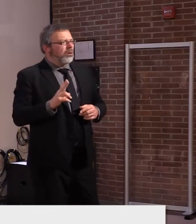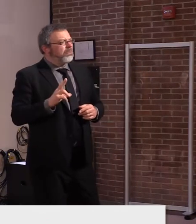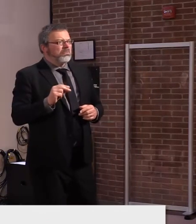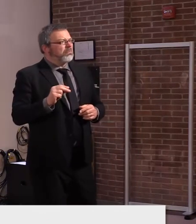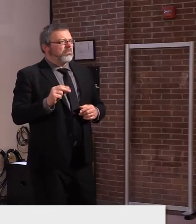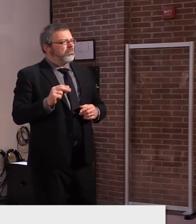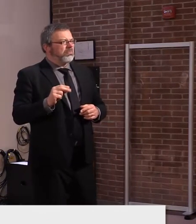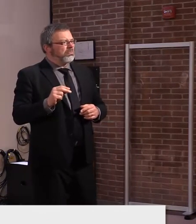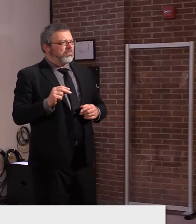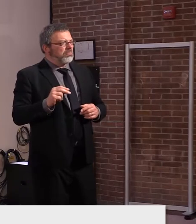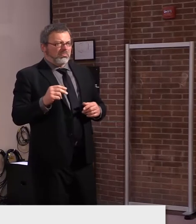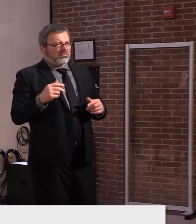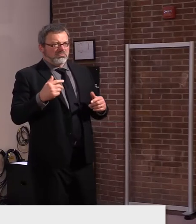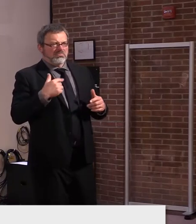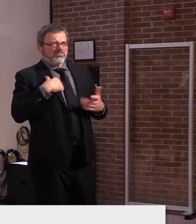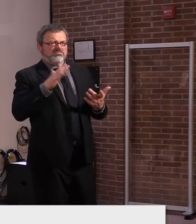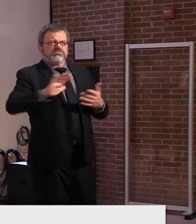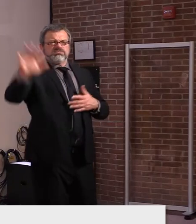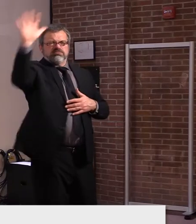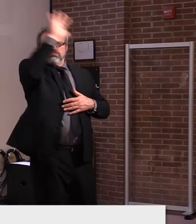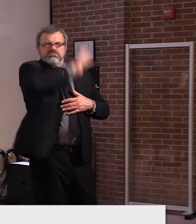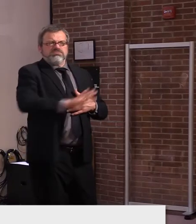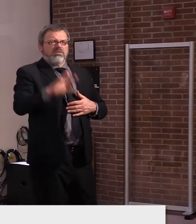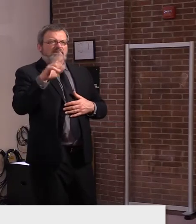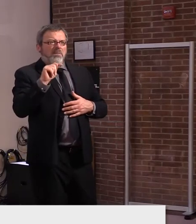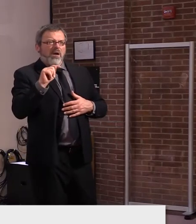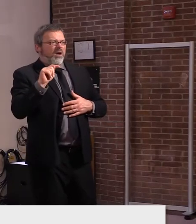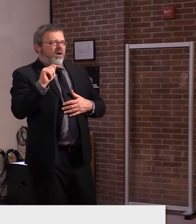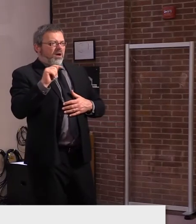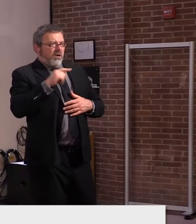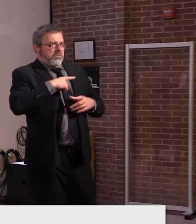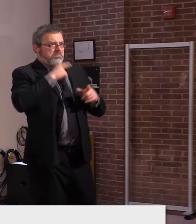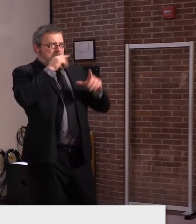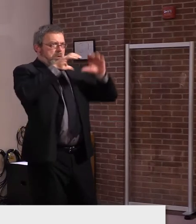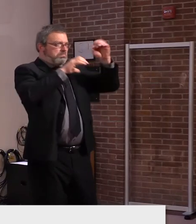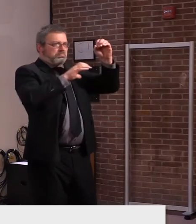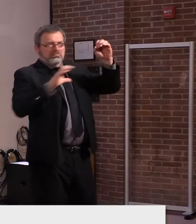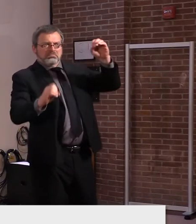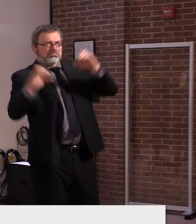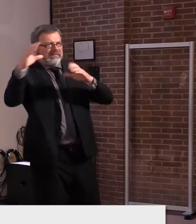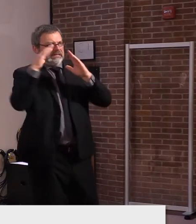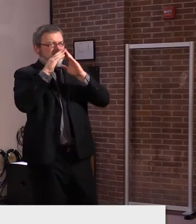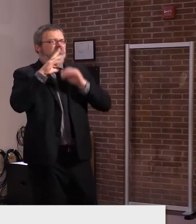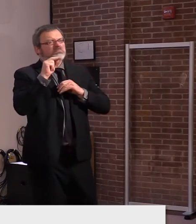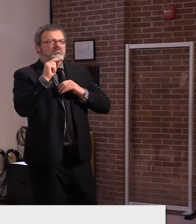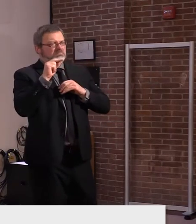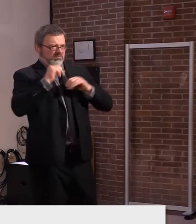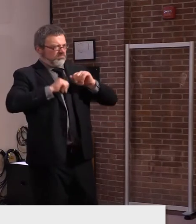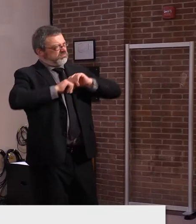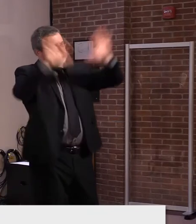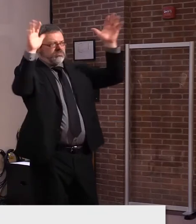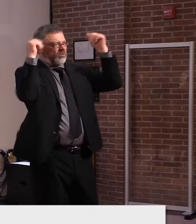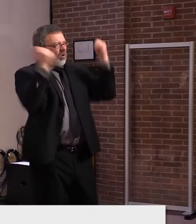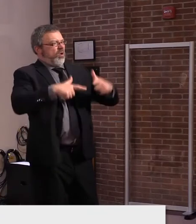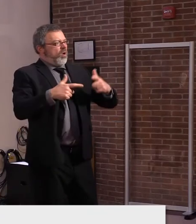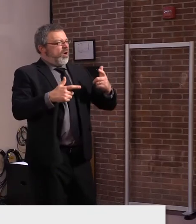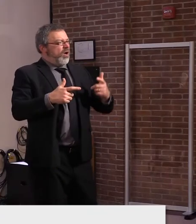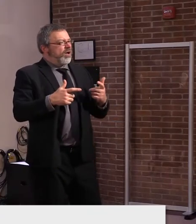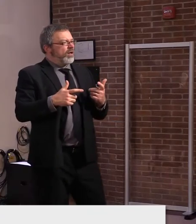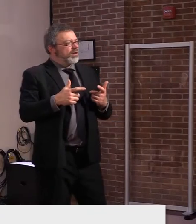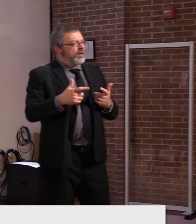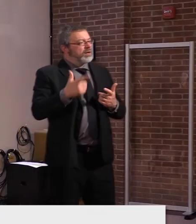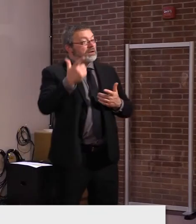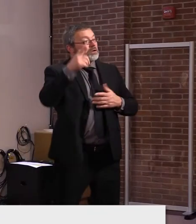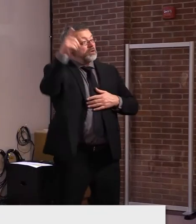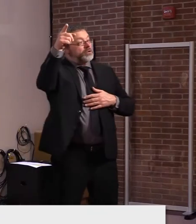in terms of our boosters, trying to bring it around the state. You know, there are some, for example, St. Johnsbury, where Moderna